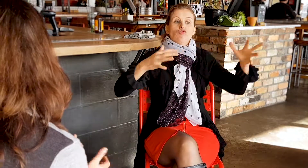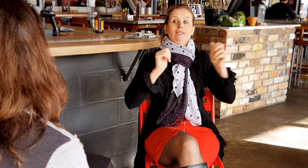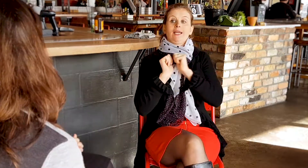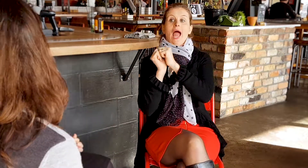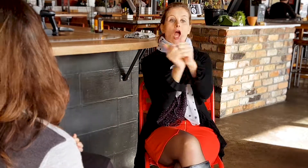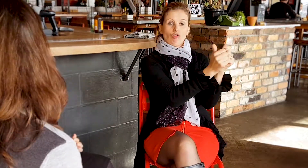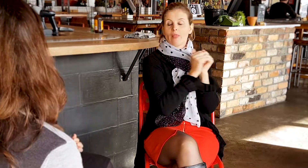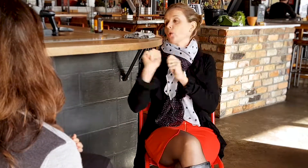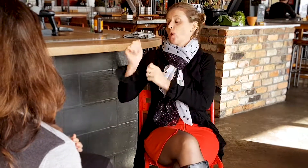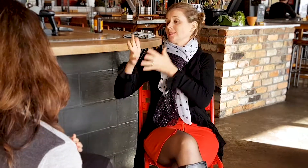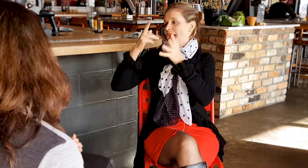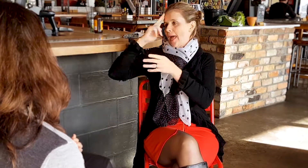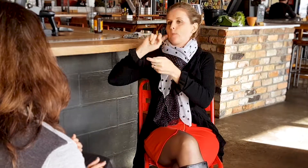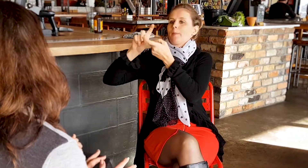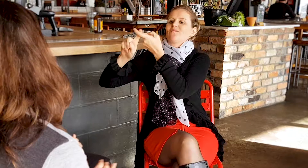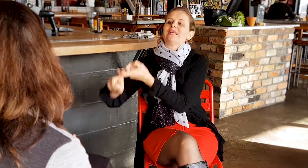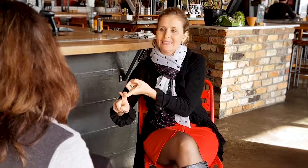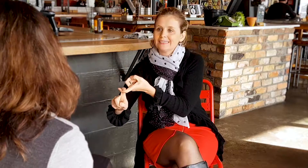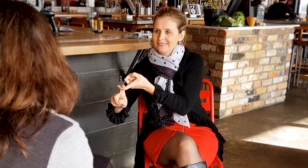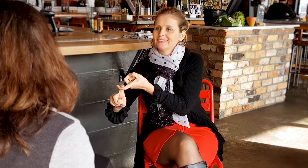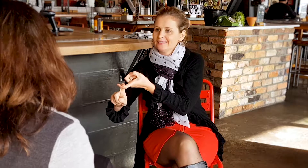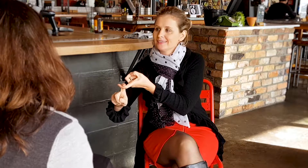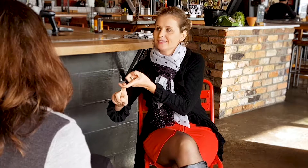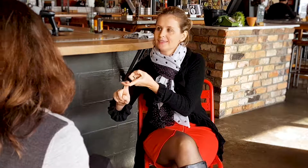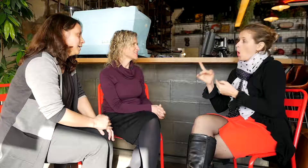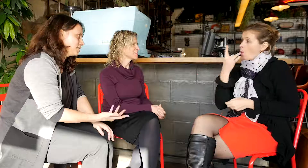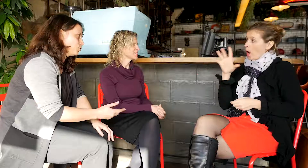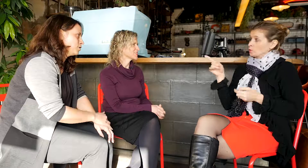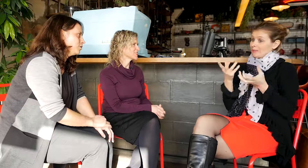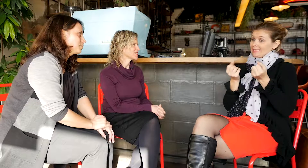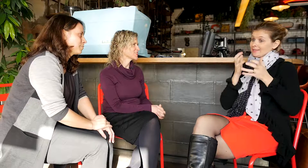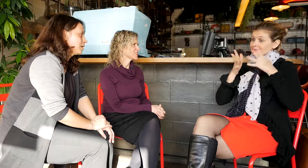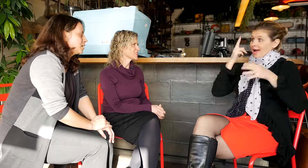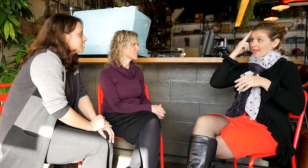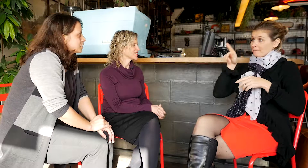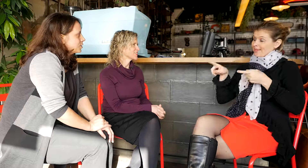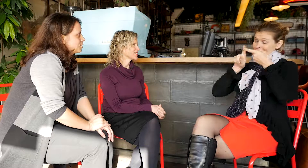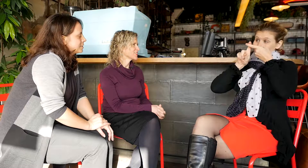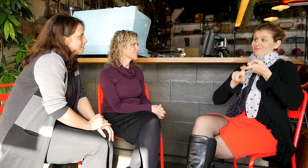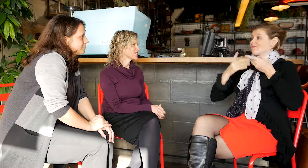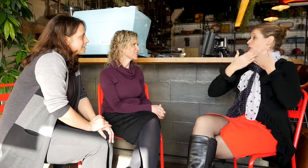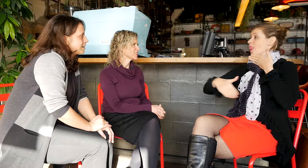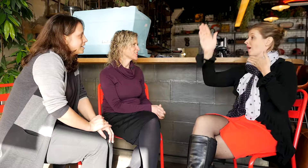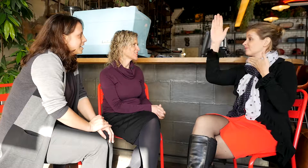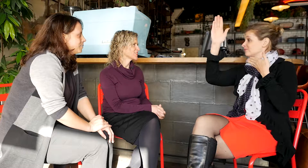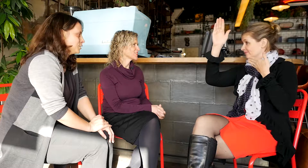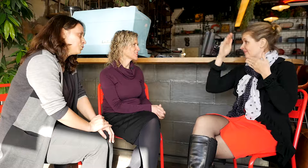people, and then basically it sticks and that becomes your sign name. Yes. It's with you. So once you receive that sign name, it's yours